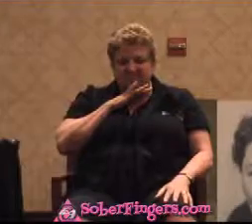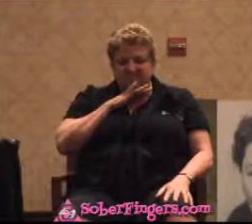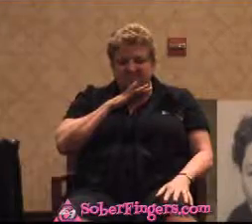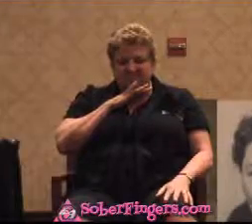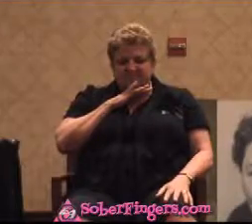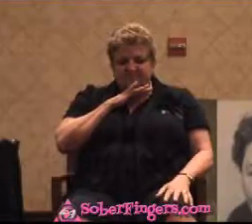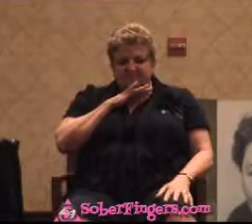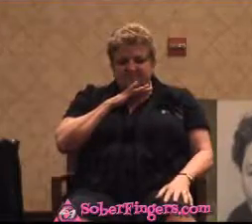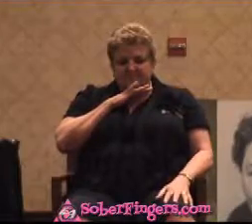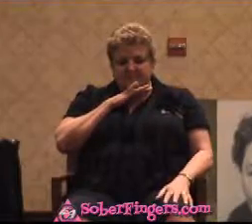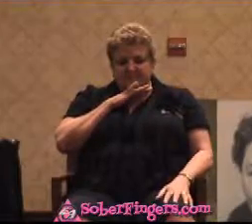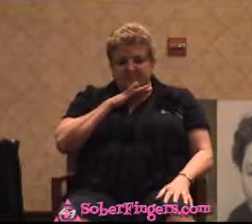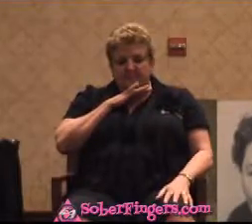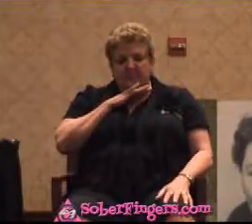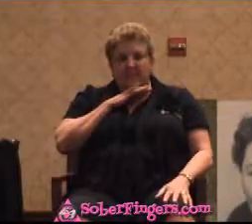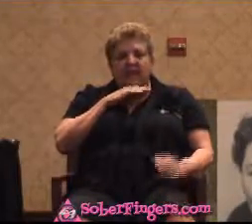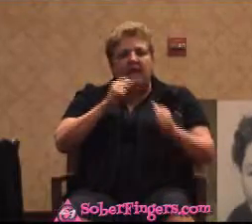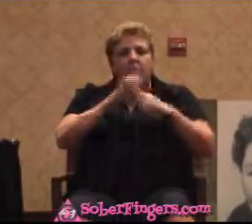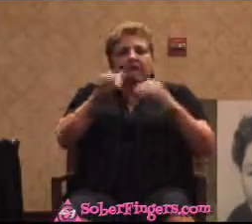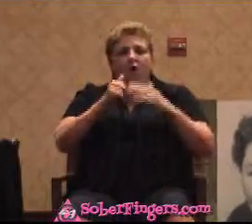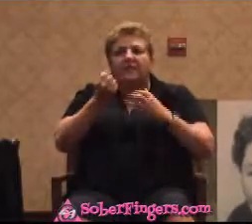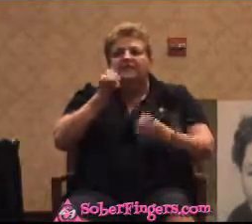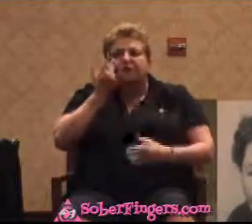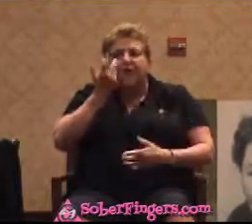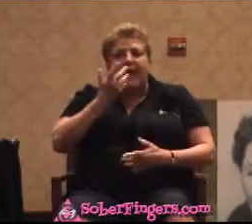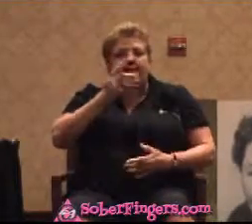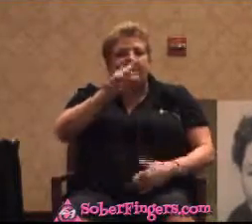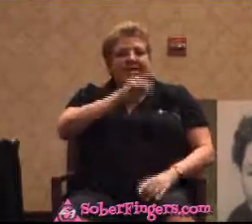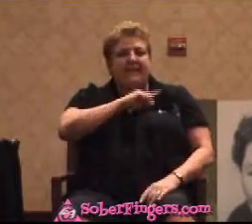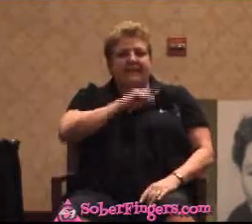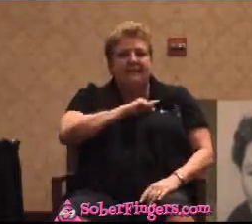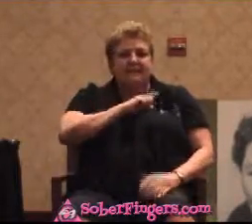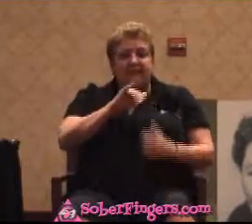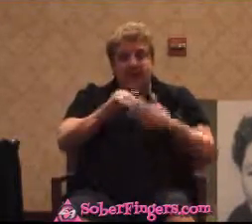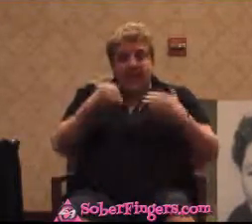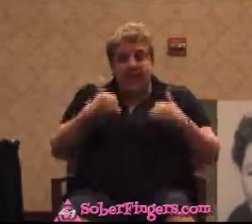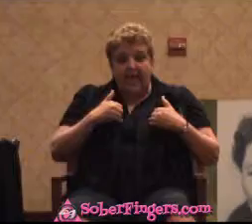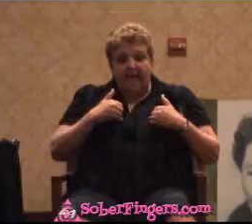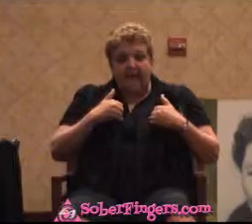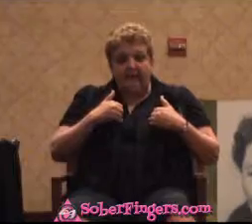And with all the shame and guilt I walked up to that clubhouse